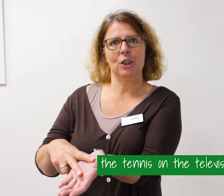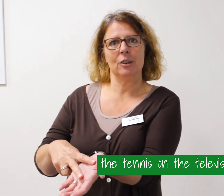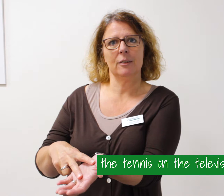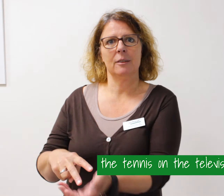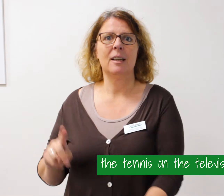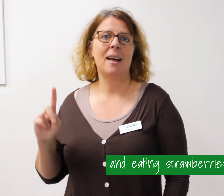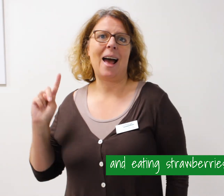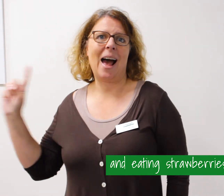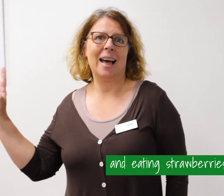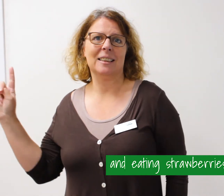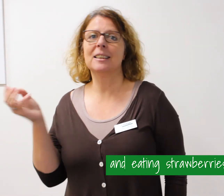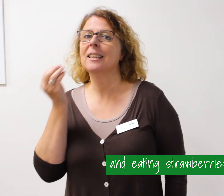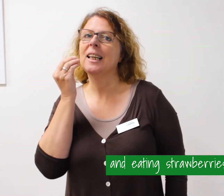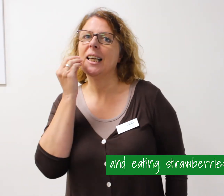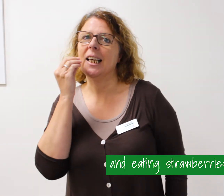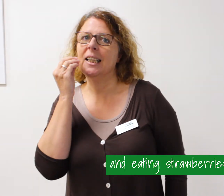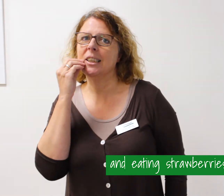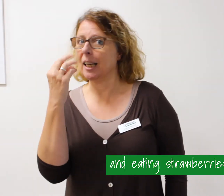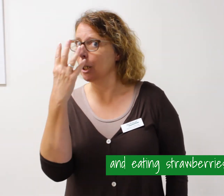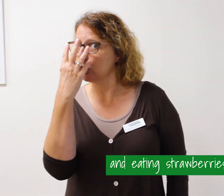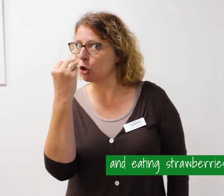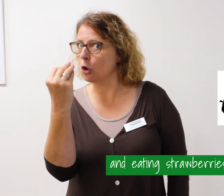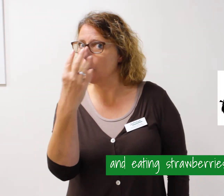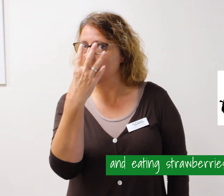television and eating